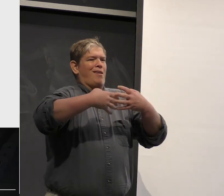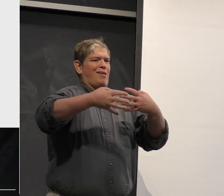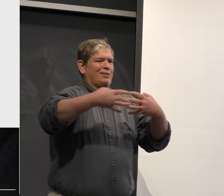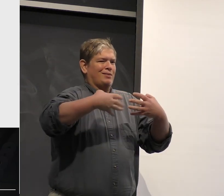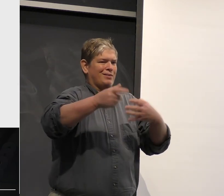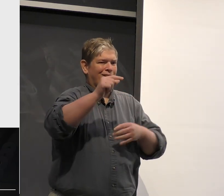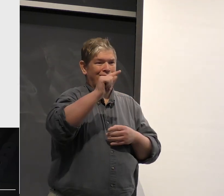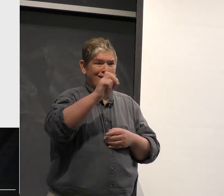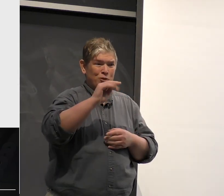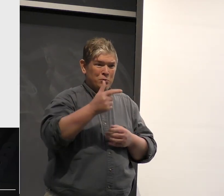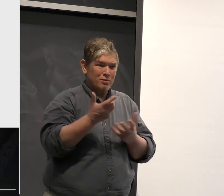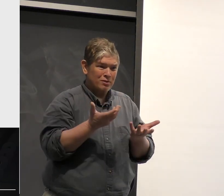And that was one part of the gatekeeping.